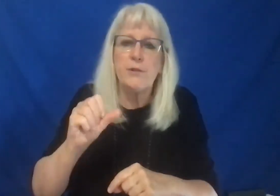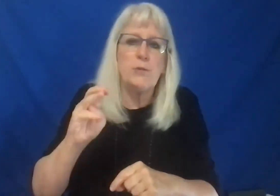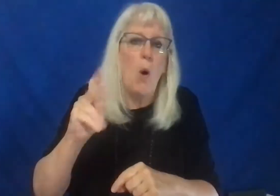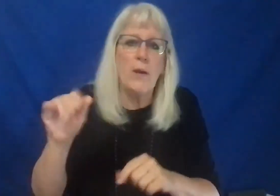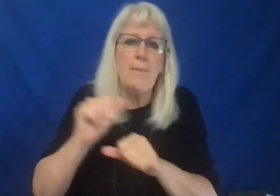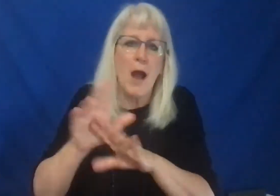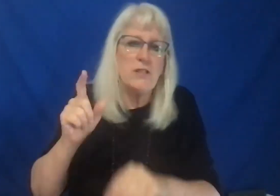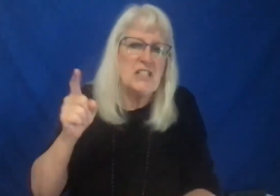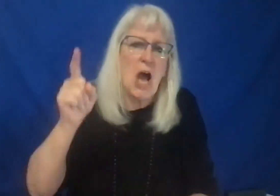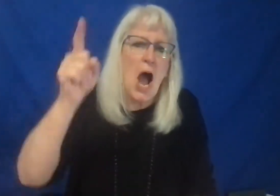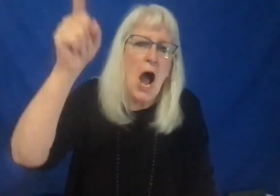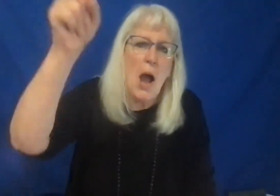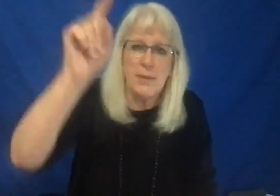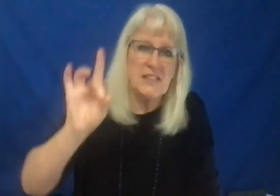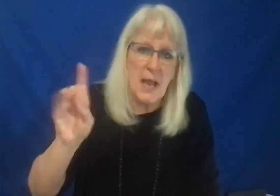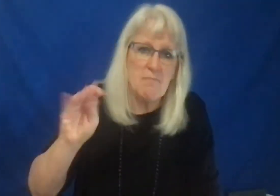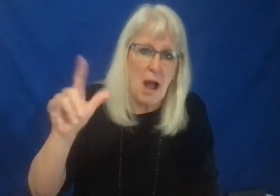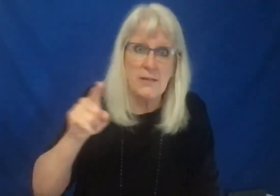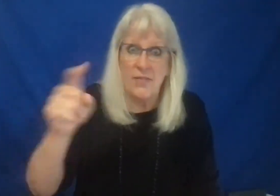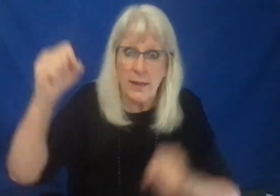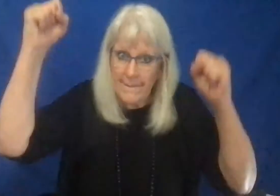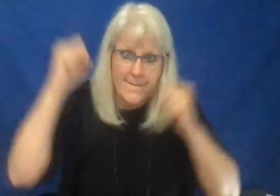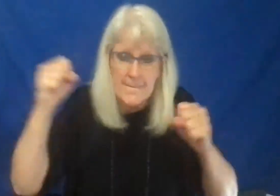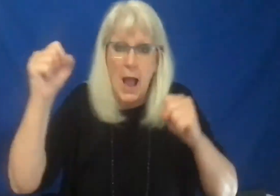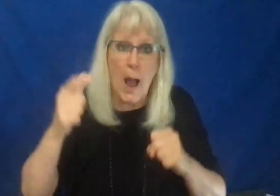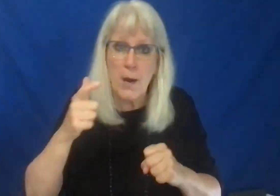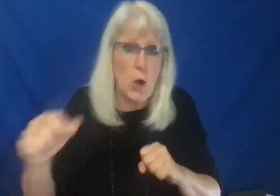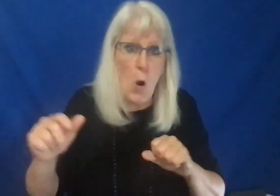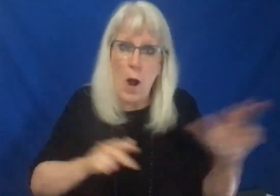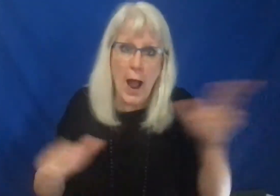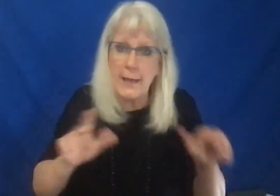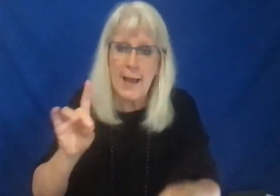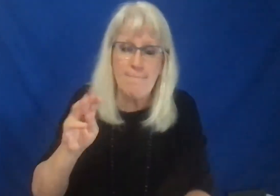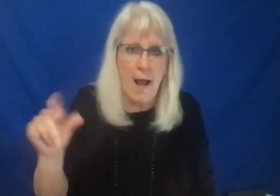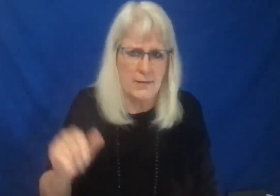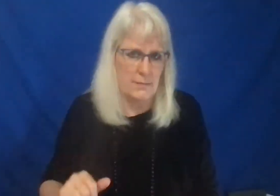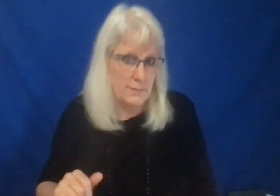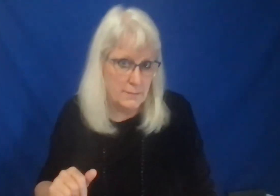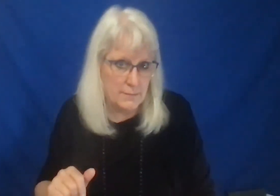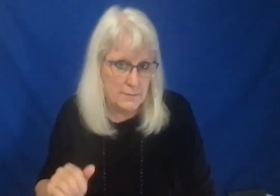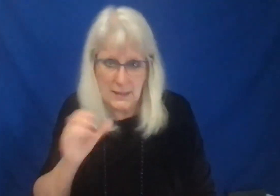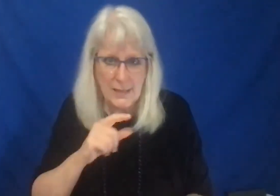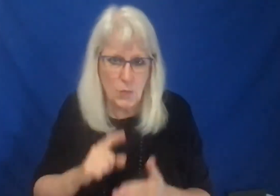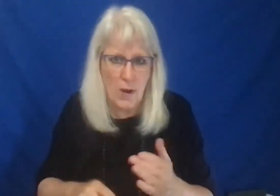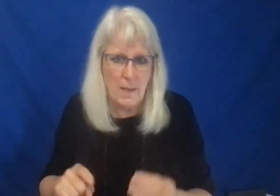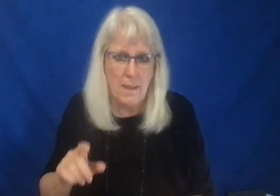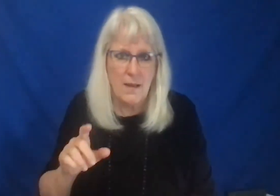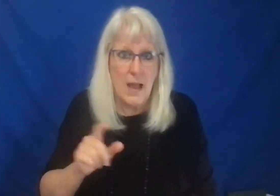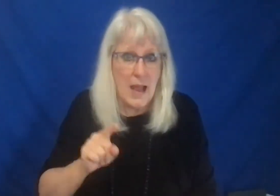8 miles, I think, well, hot dog, I'm going to go hike that 8 miles. Well, guess what? It's also 8 miles back to the trailhead. And